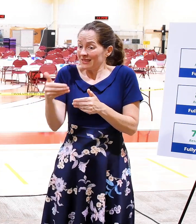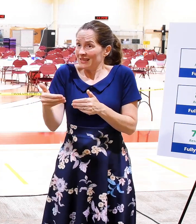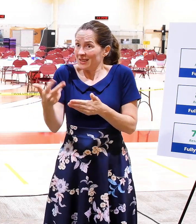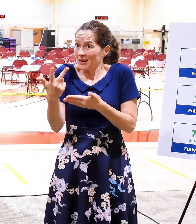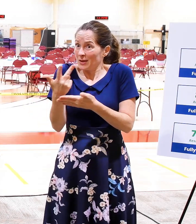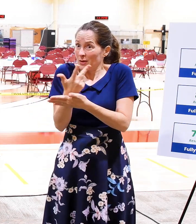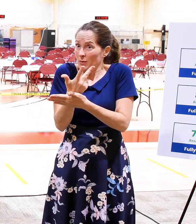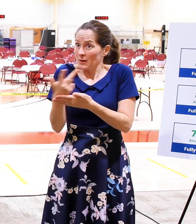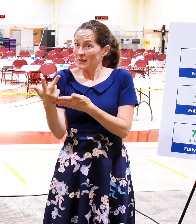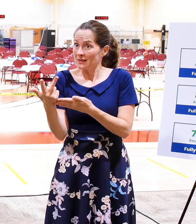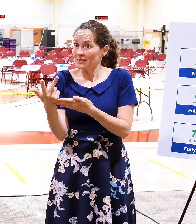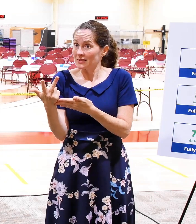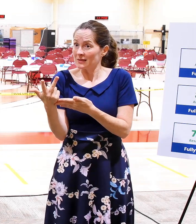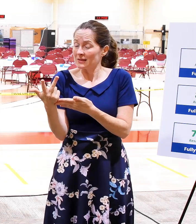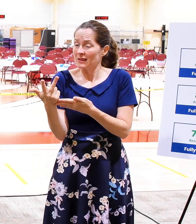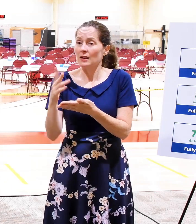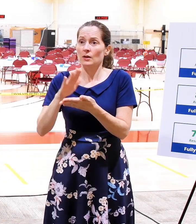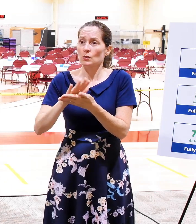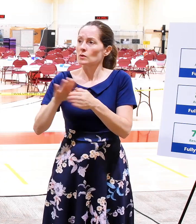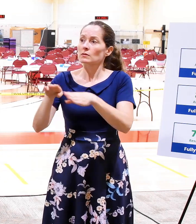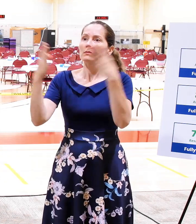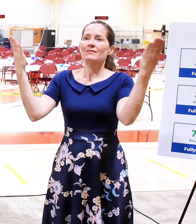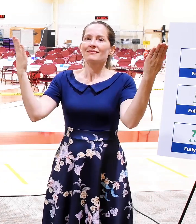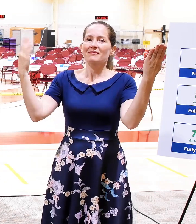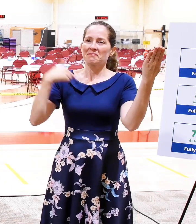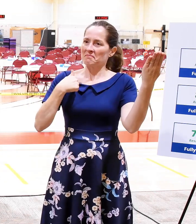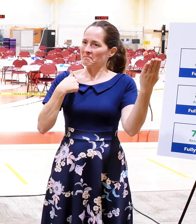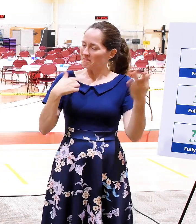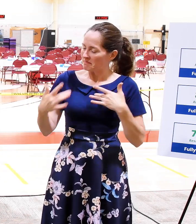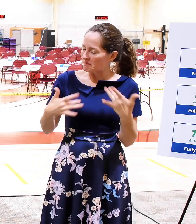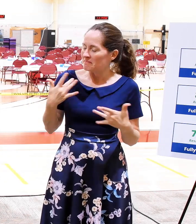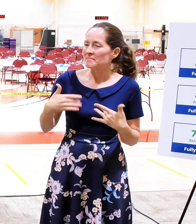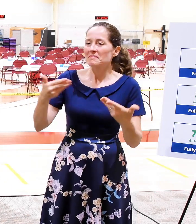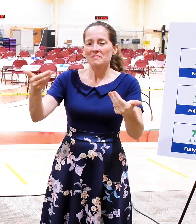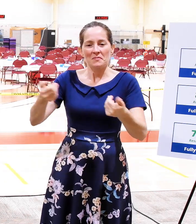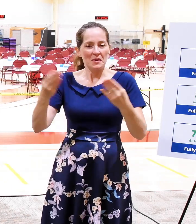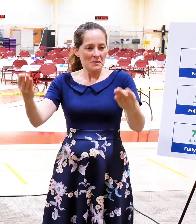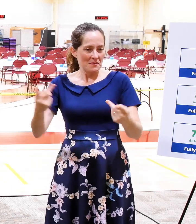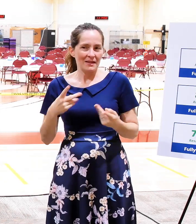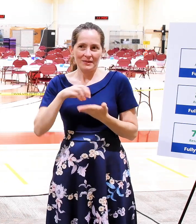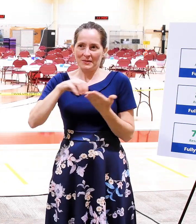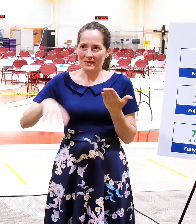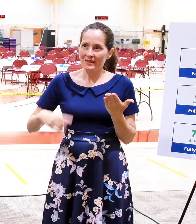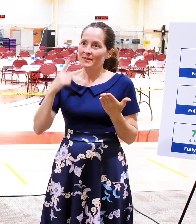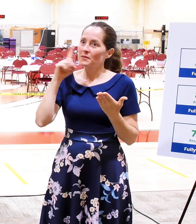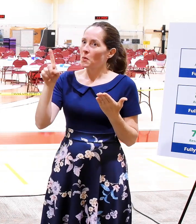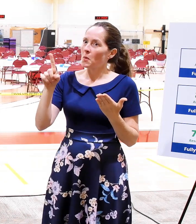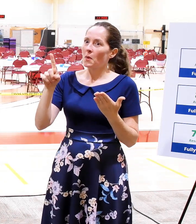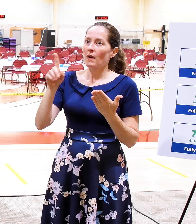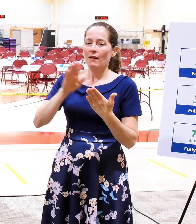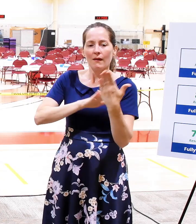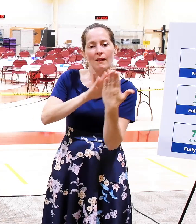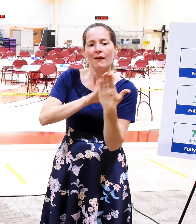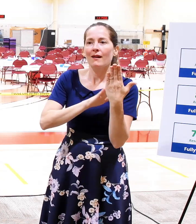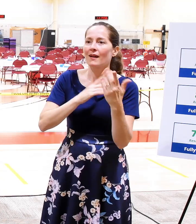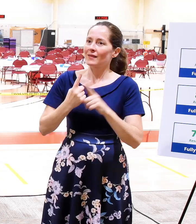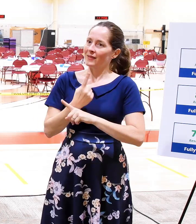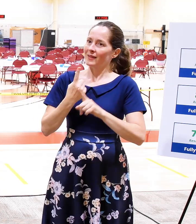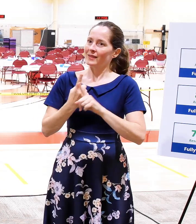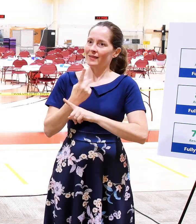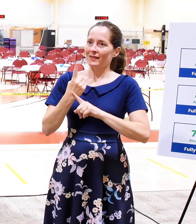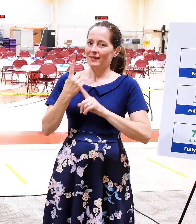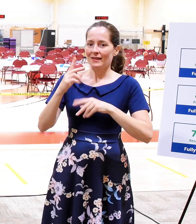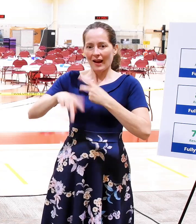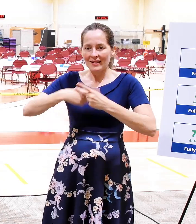will open, and I'm so excited to welcome back our students for normalized instruction after nearly 18